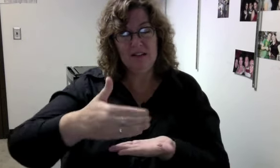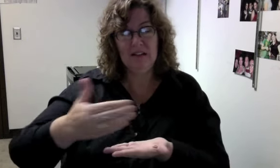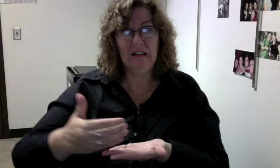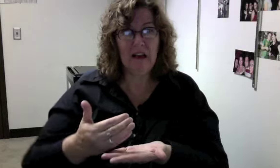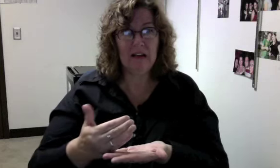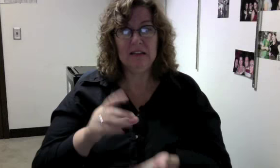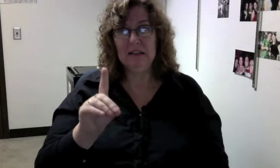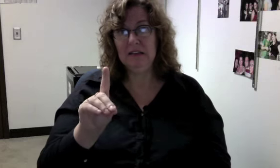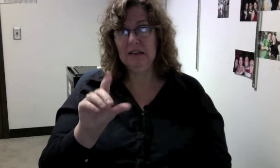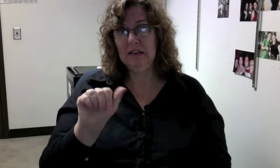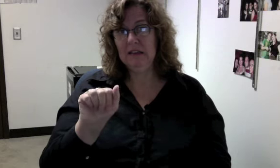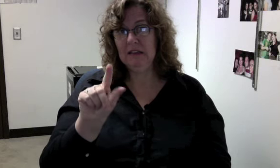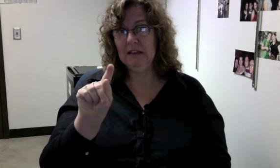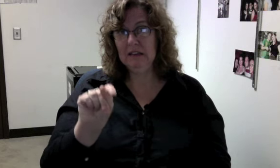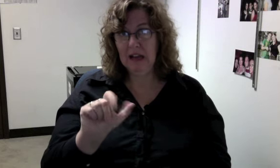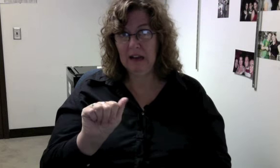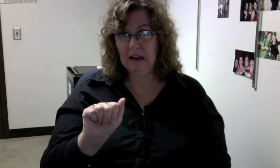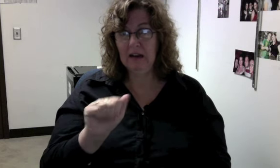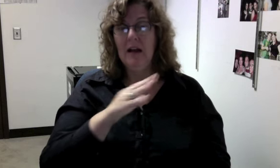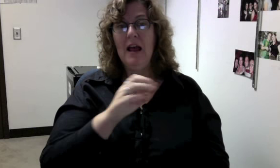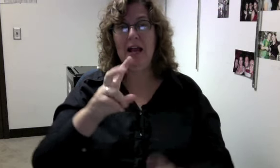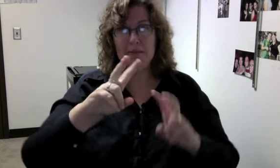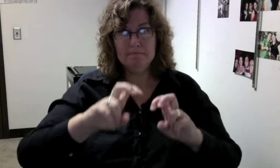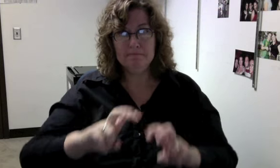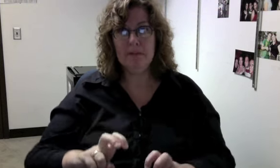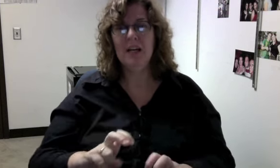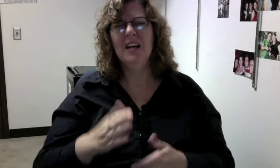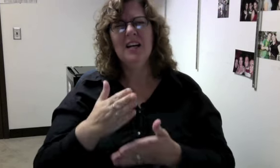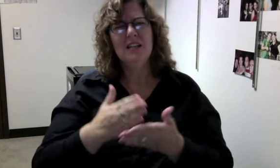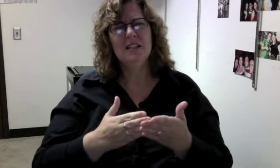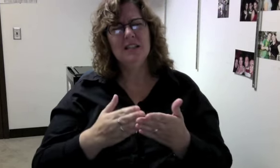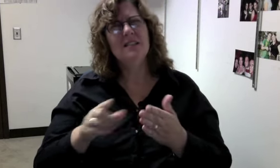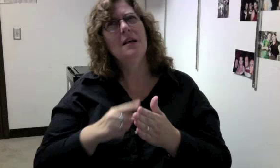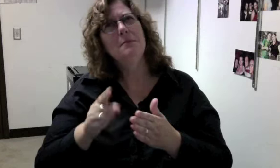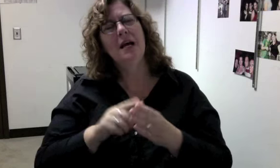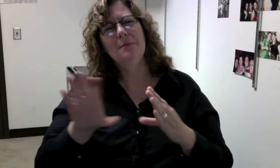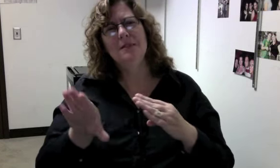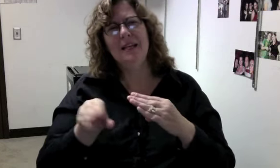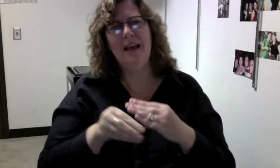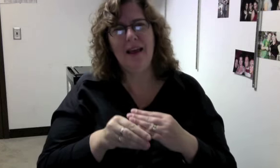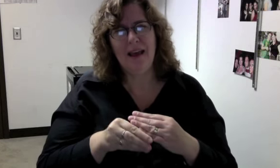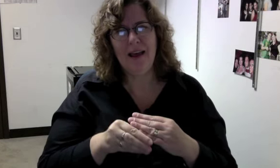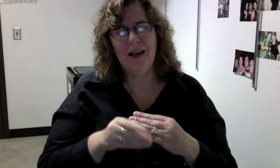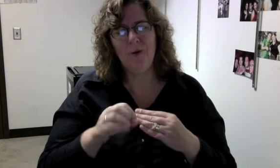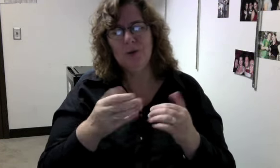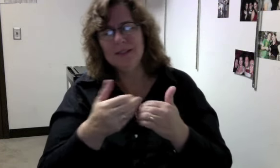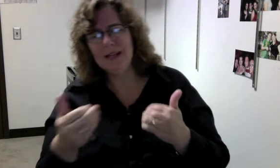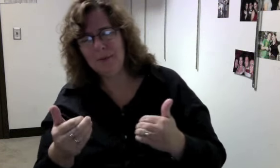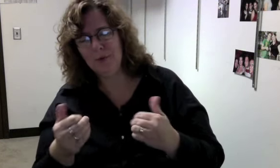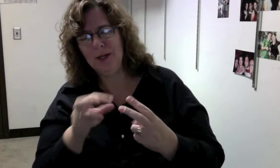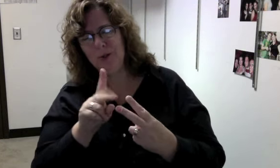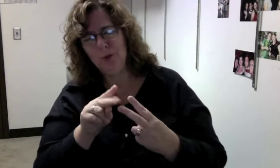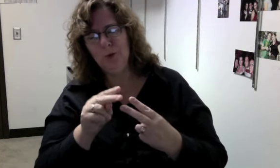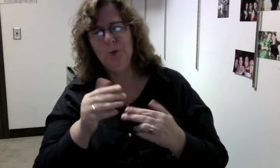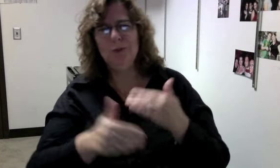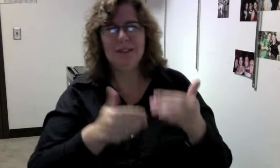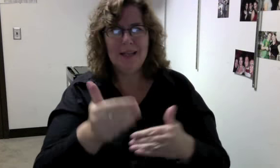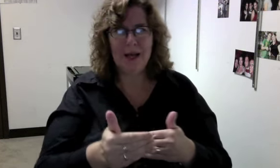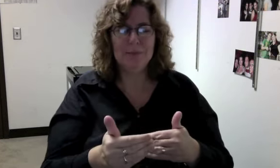have step four to perform an experiment, and five together, because when you're doing an experiment and you're performing the experiment,